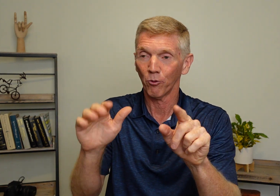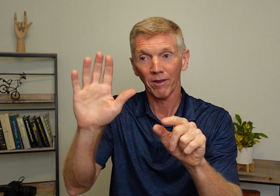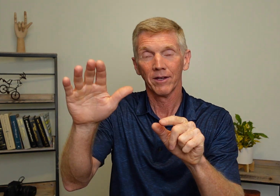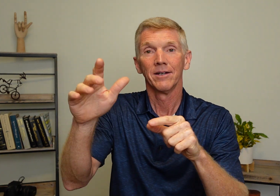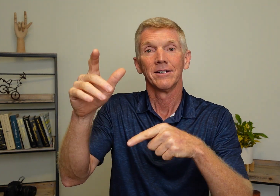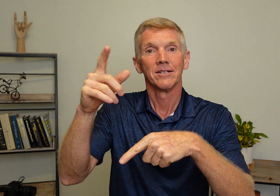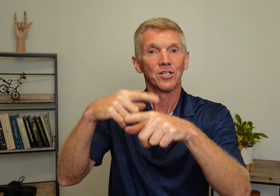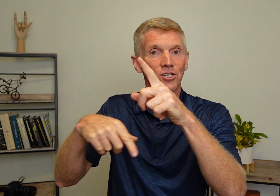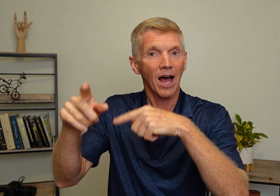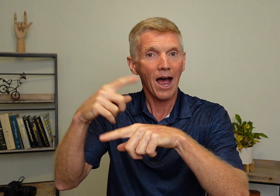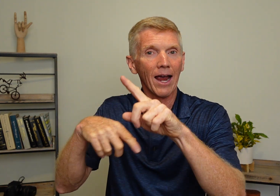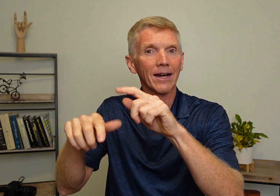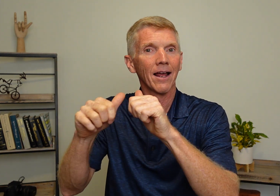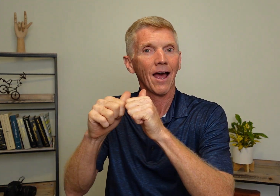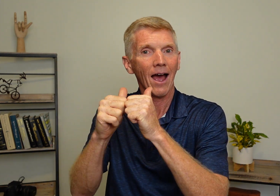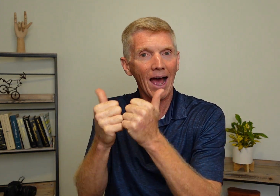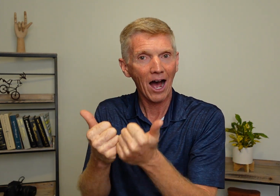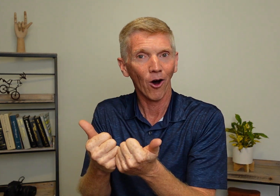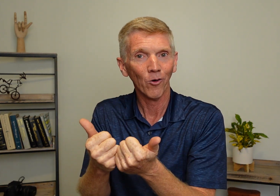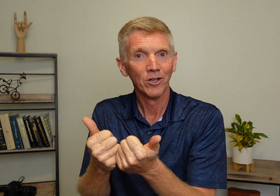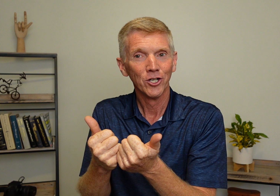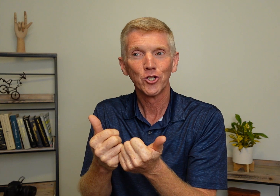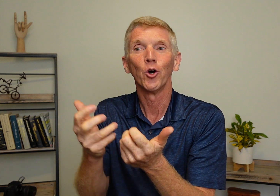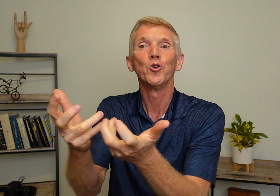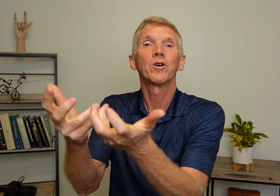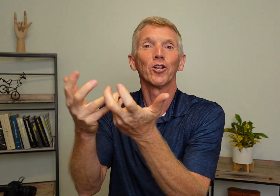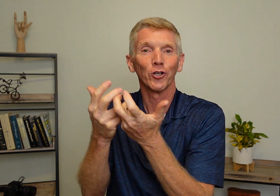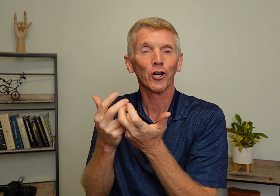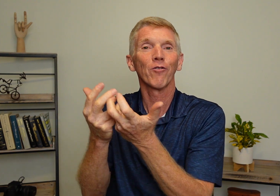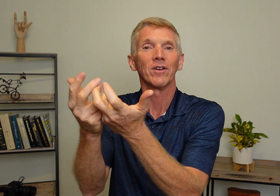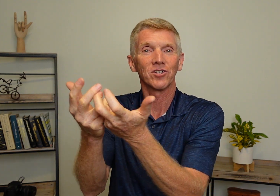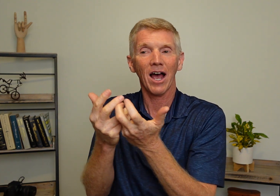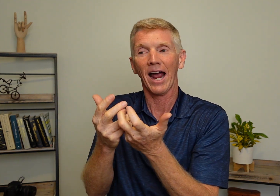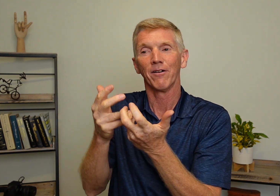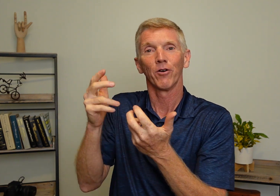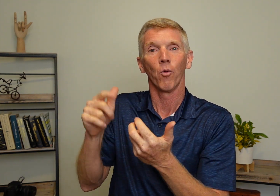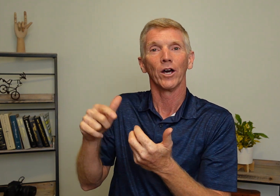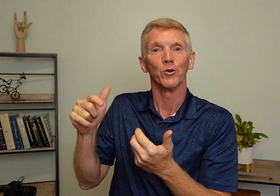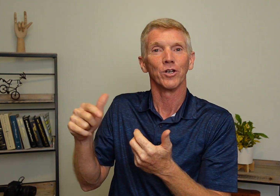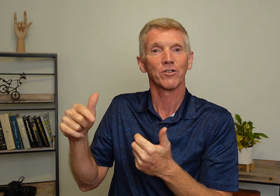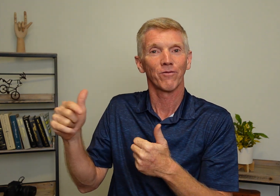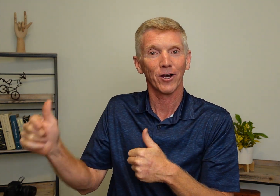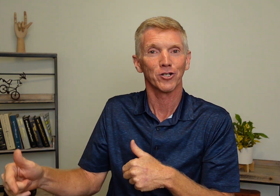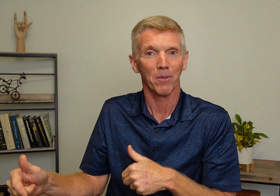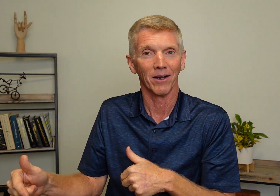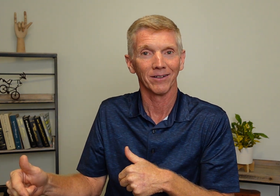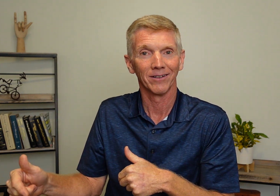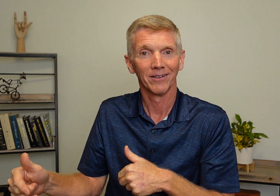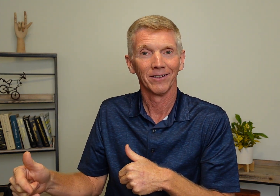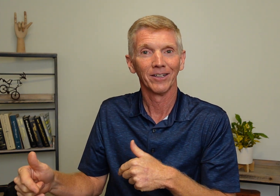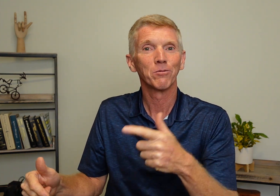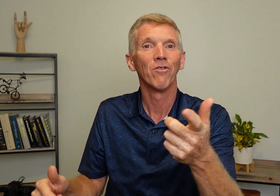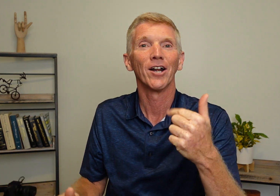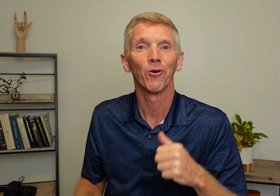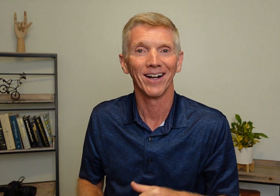with sign how so you can learn the sign for what you just fingerspelled. Let's move on to our next